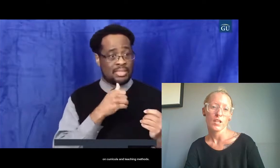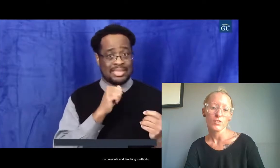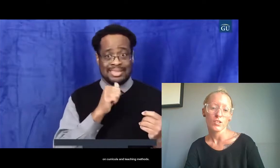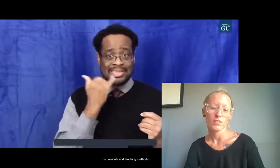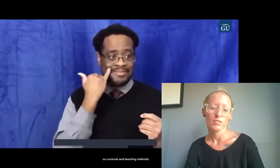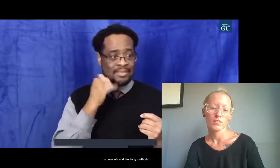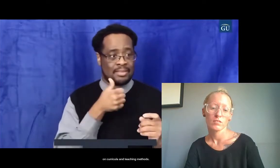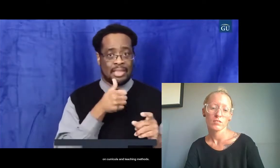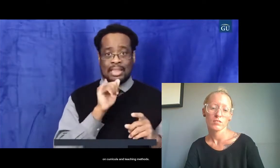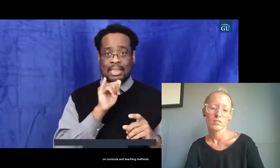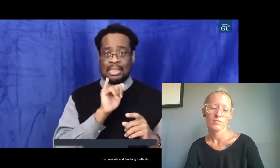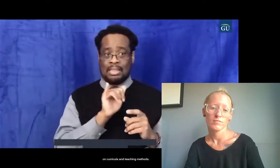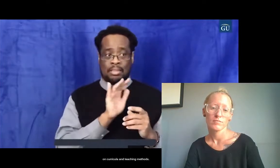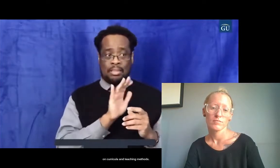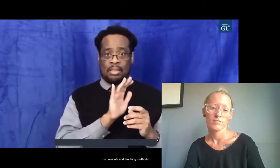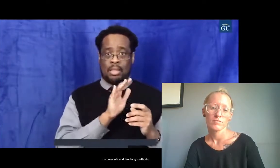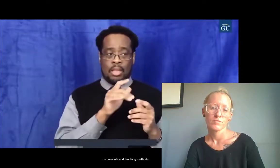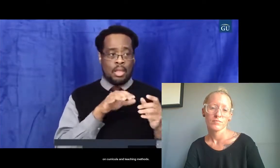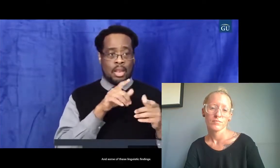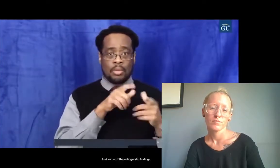deaf education.